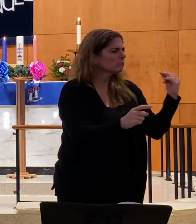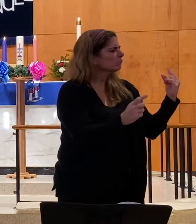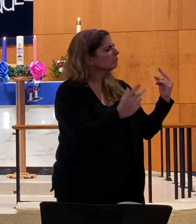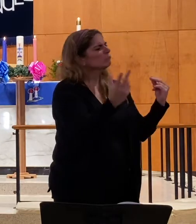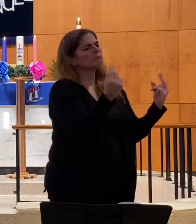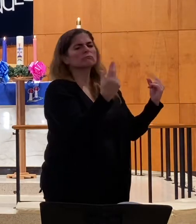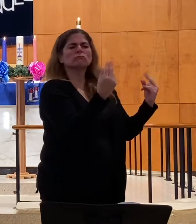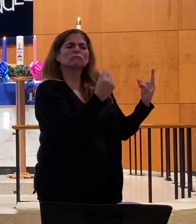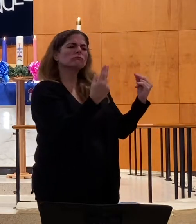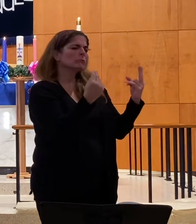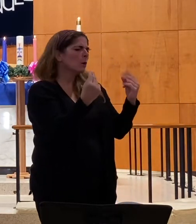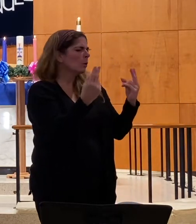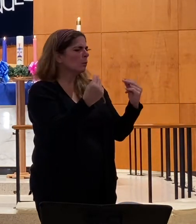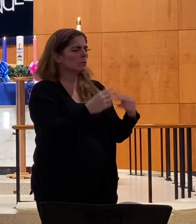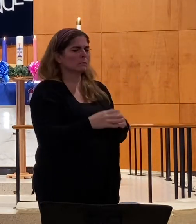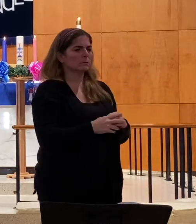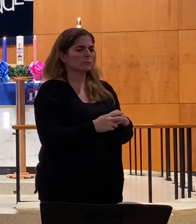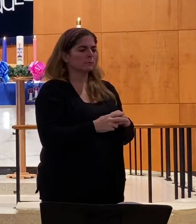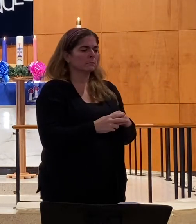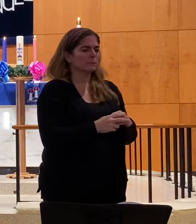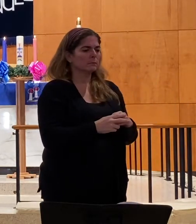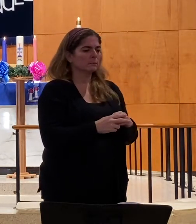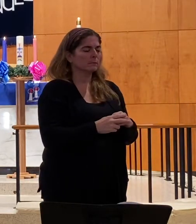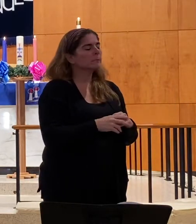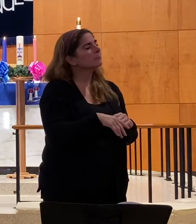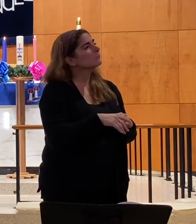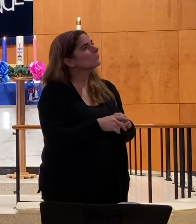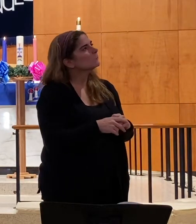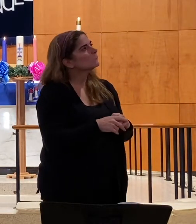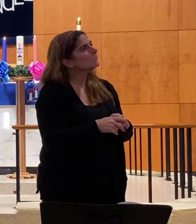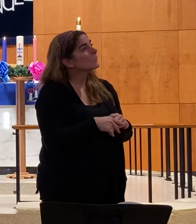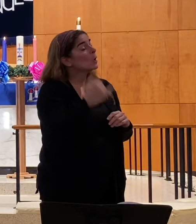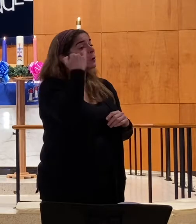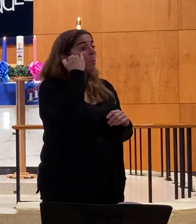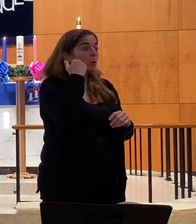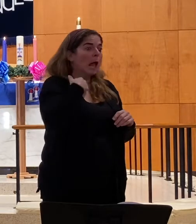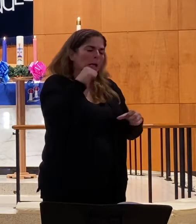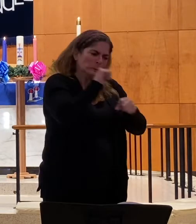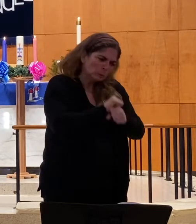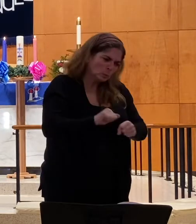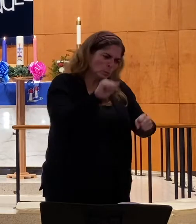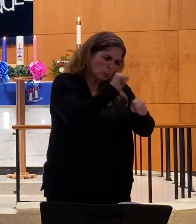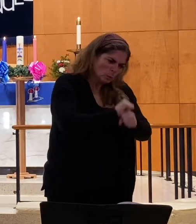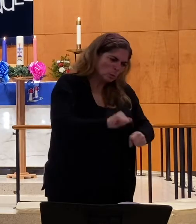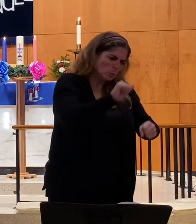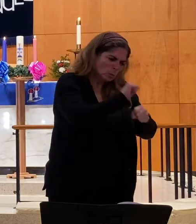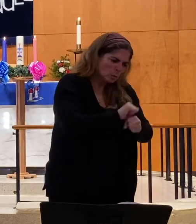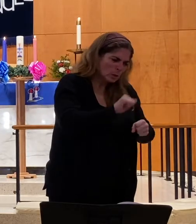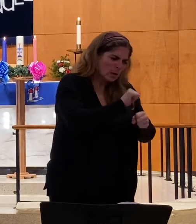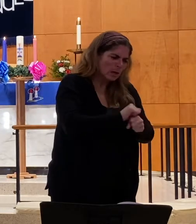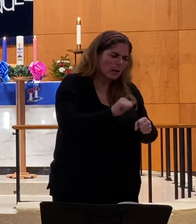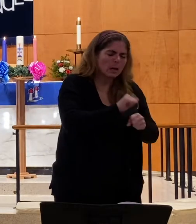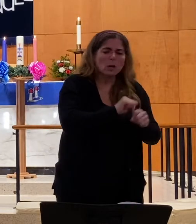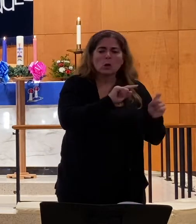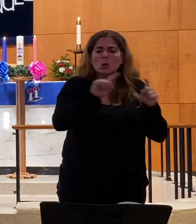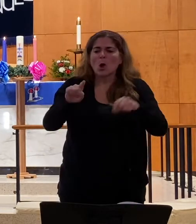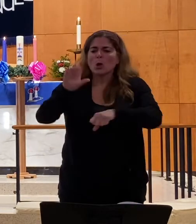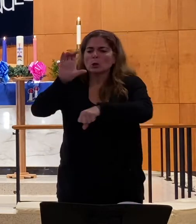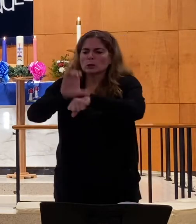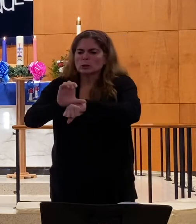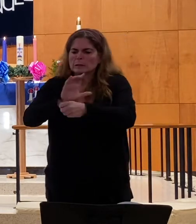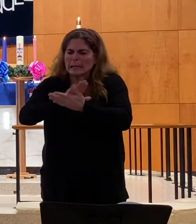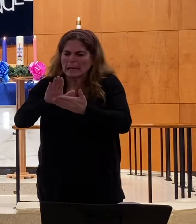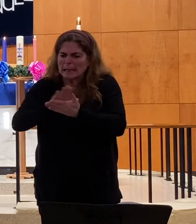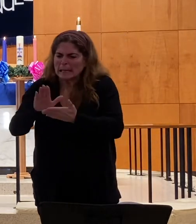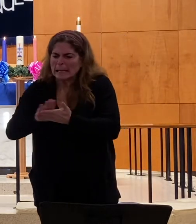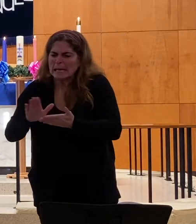all the children replied. If I were to be very hardworking and cleaned the church every day and mowed its lawn